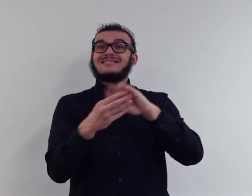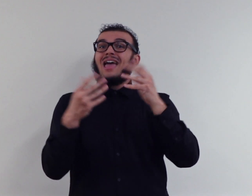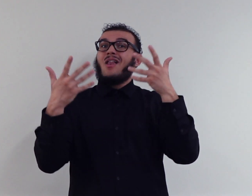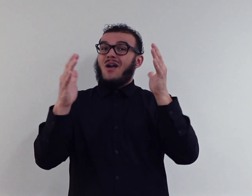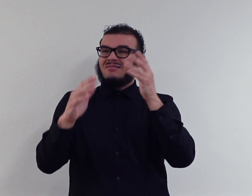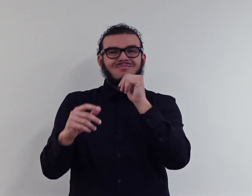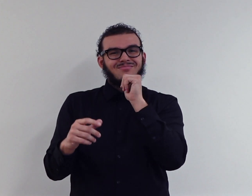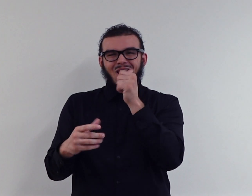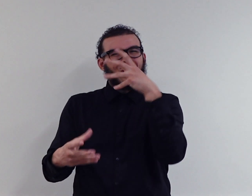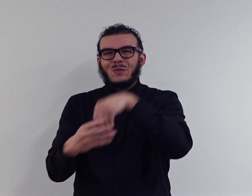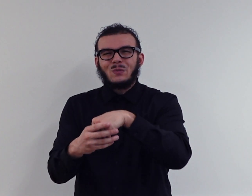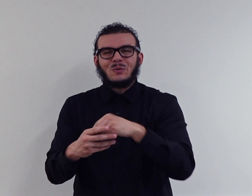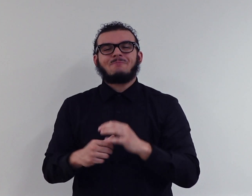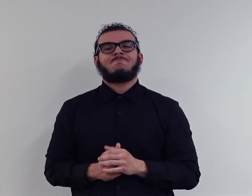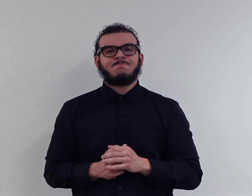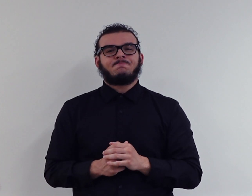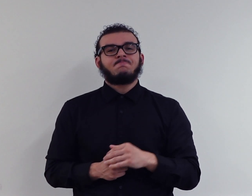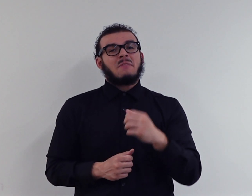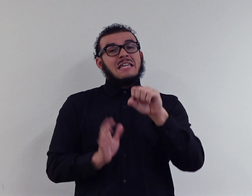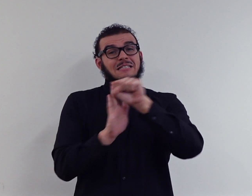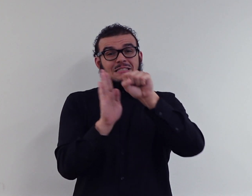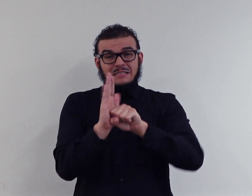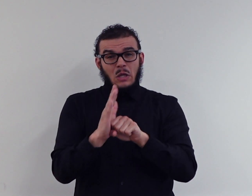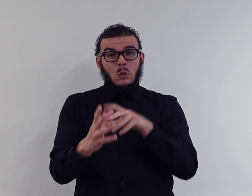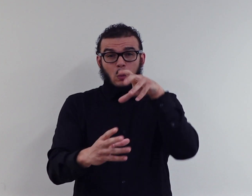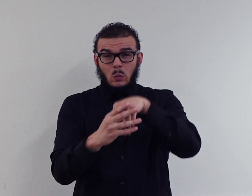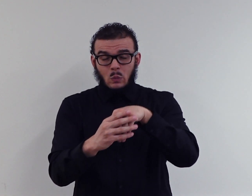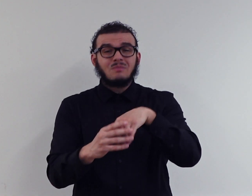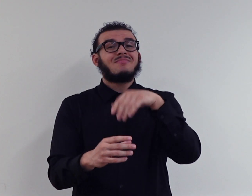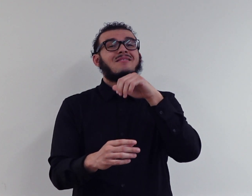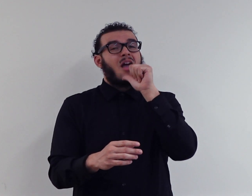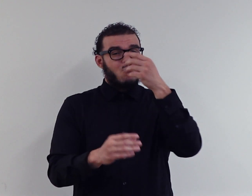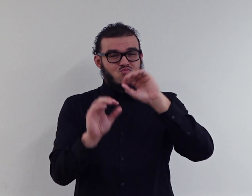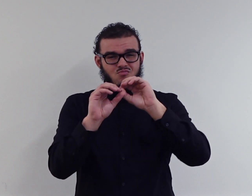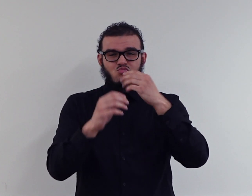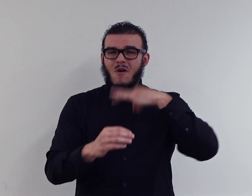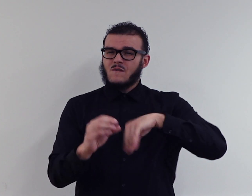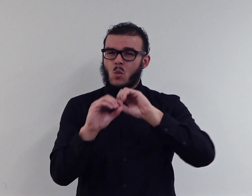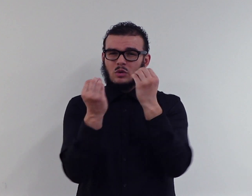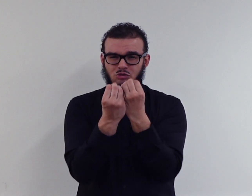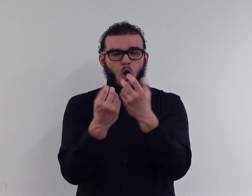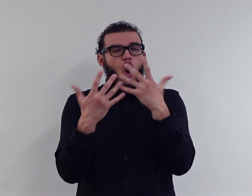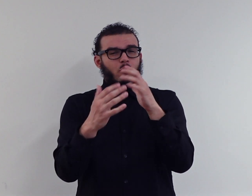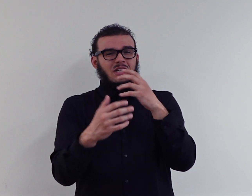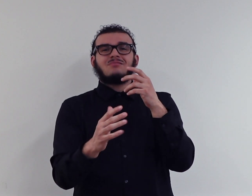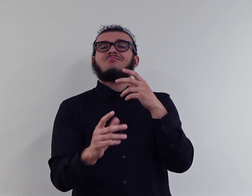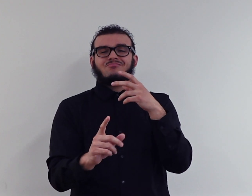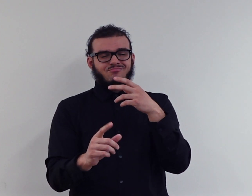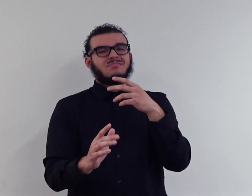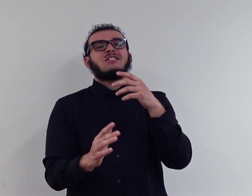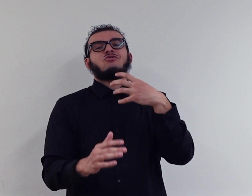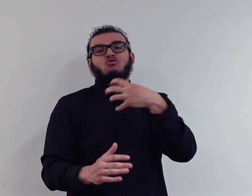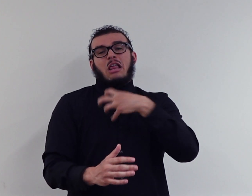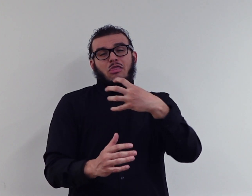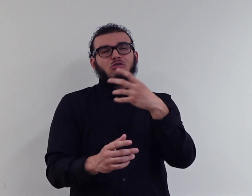excluded. States and nonprofit organizations have already challenged the pause in court. We